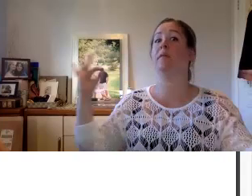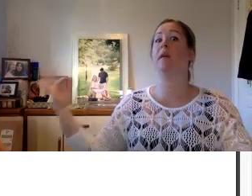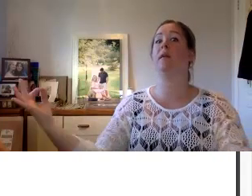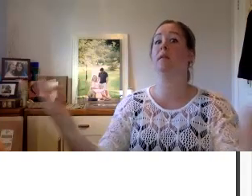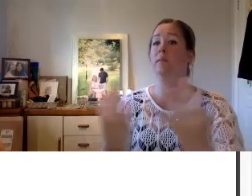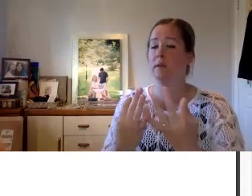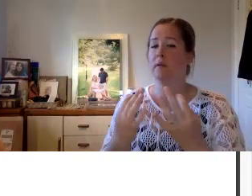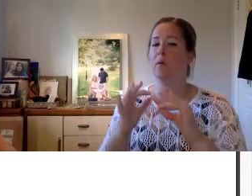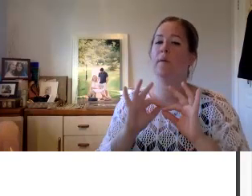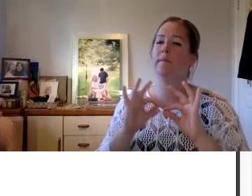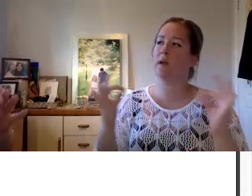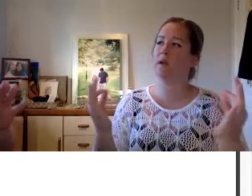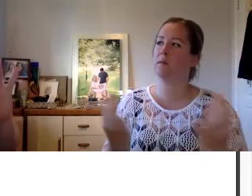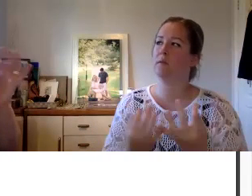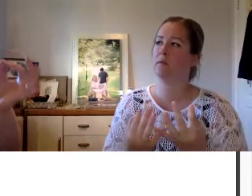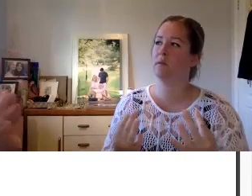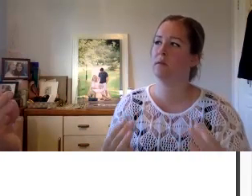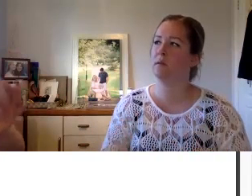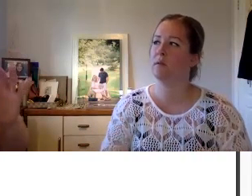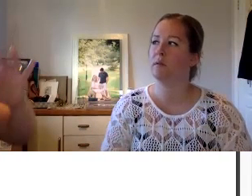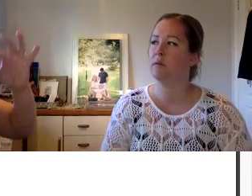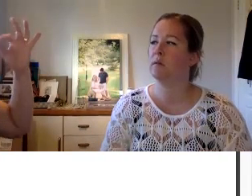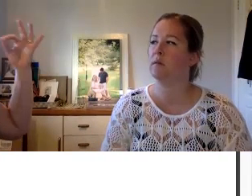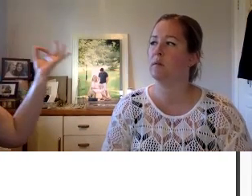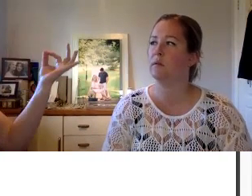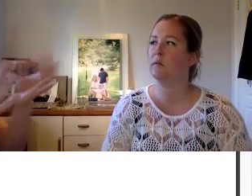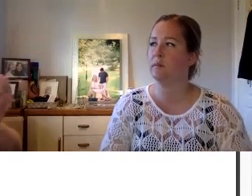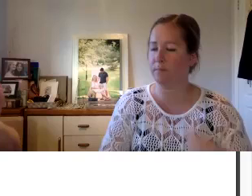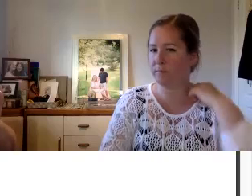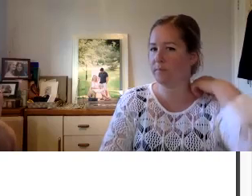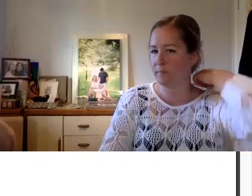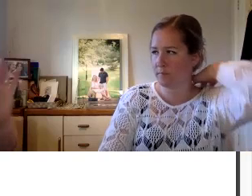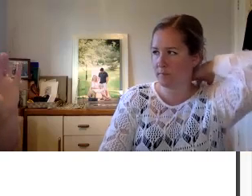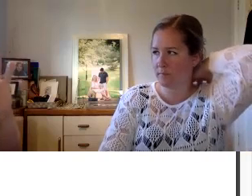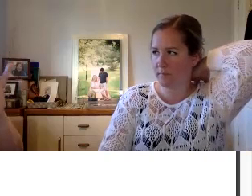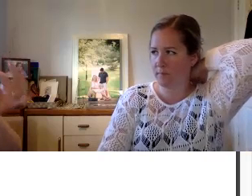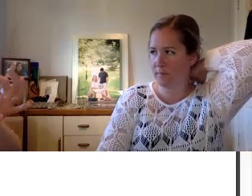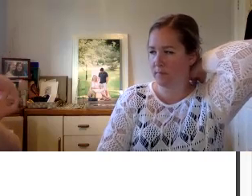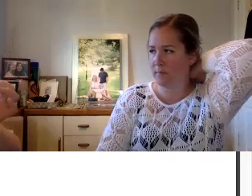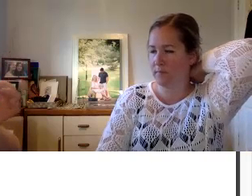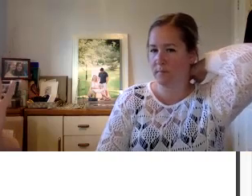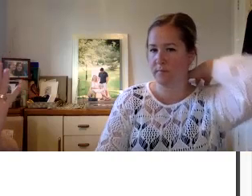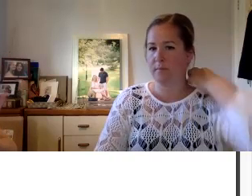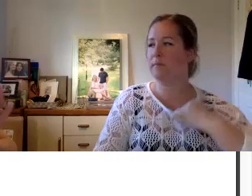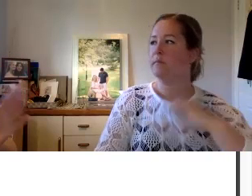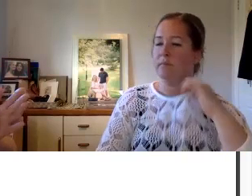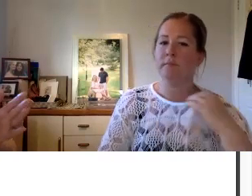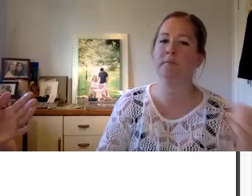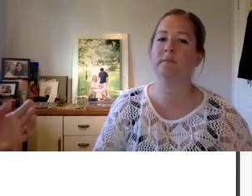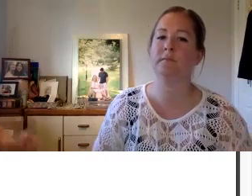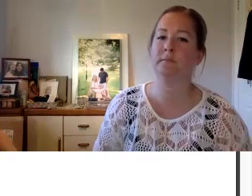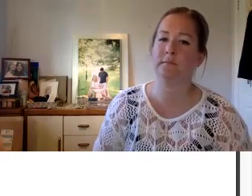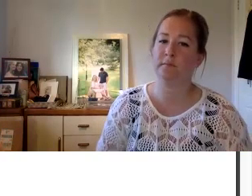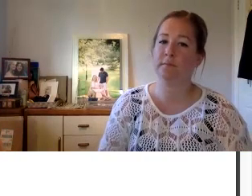So you can use expressions like, wow, like big family, you just make the circle bigger. Small family.